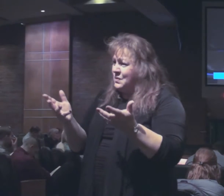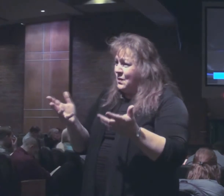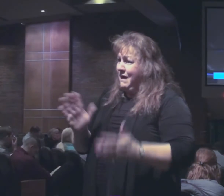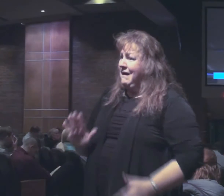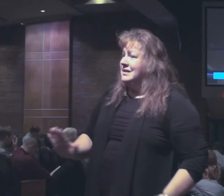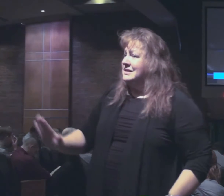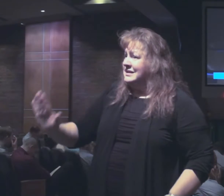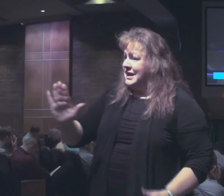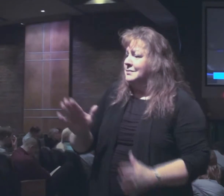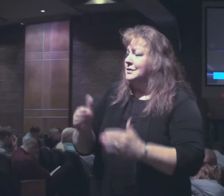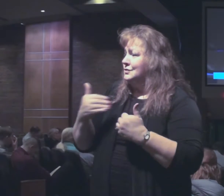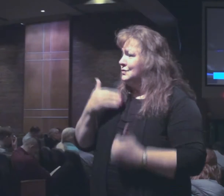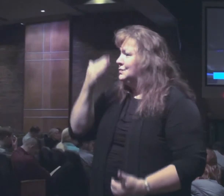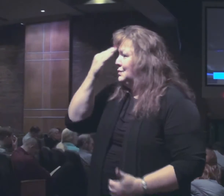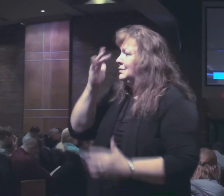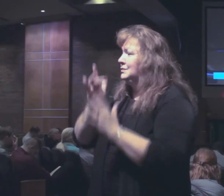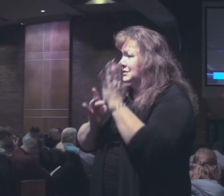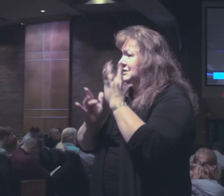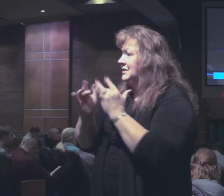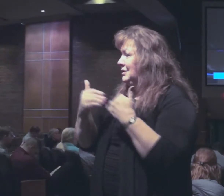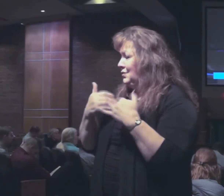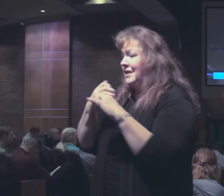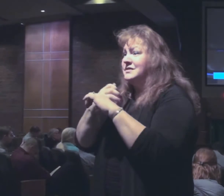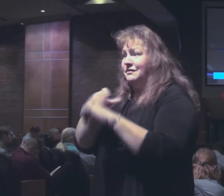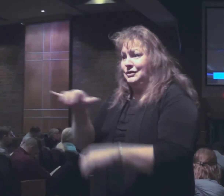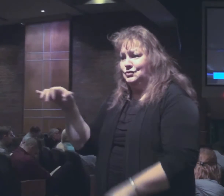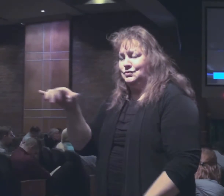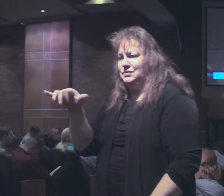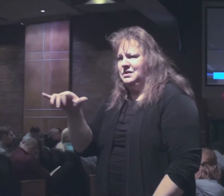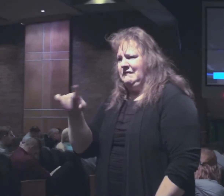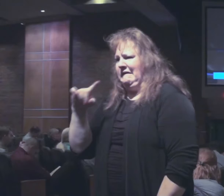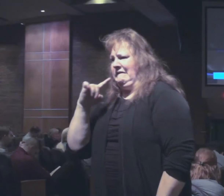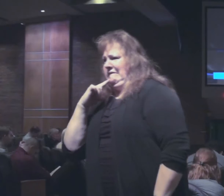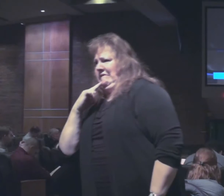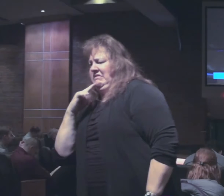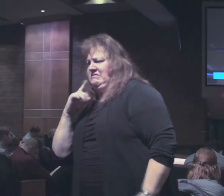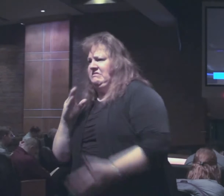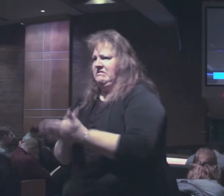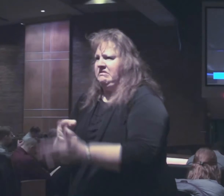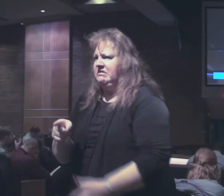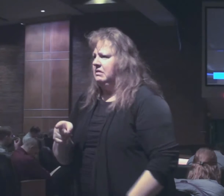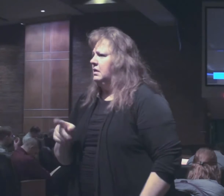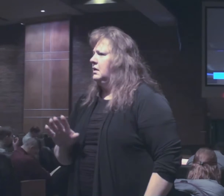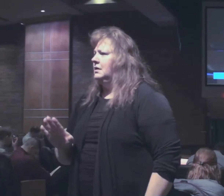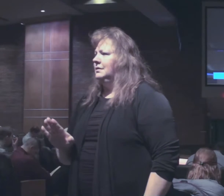their salvation. He's not embittered.